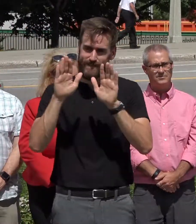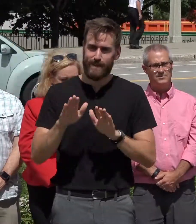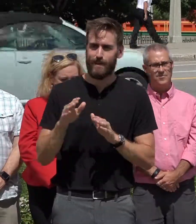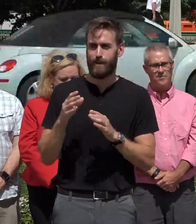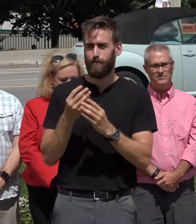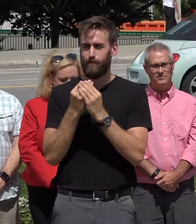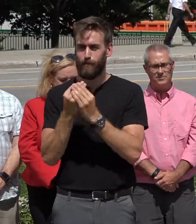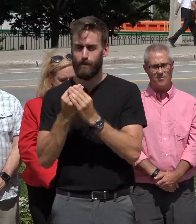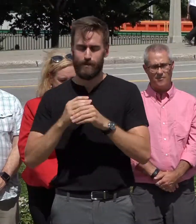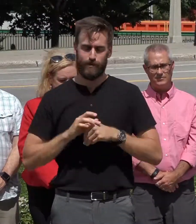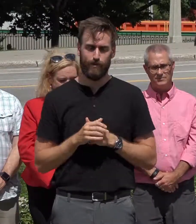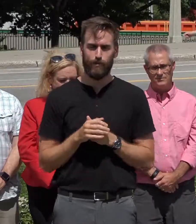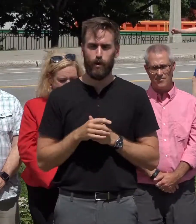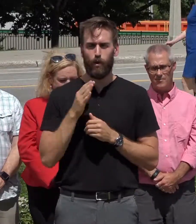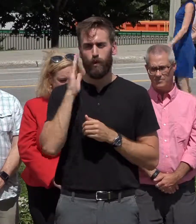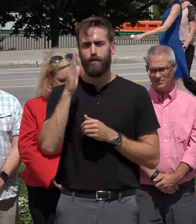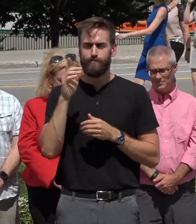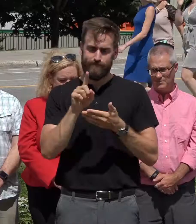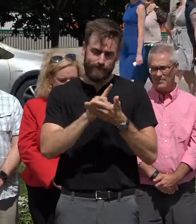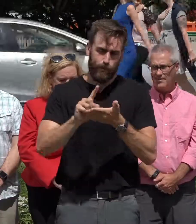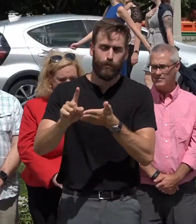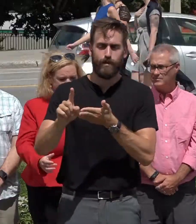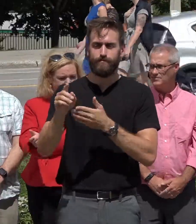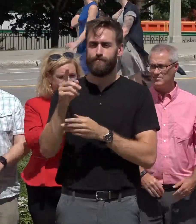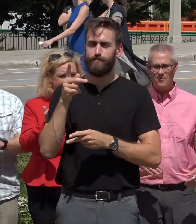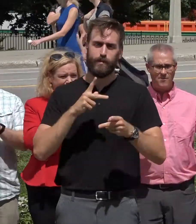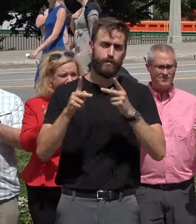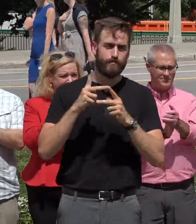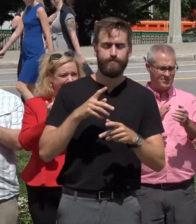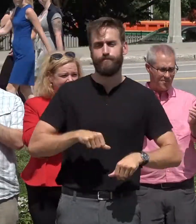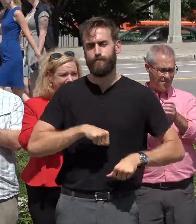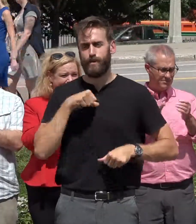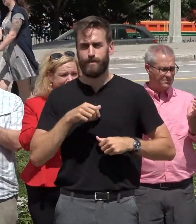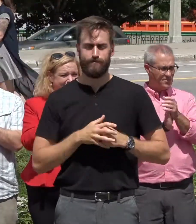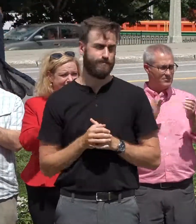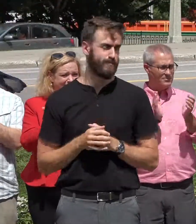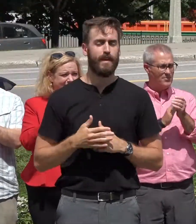it all week. And I thank everyone for coming out. Happy Pride.